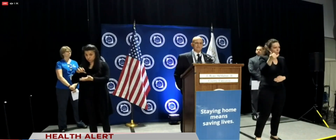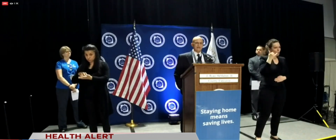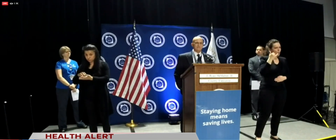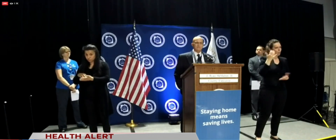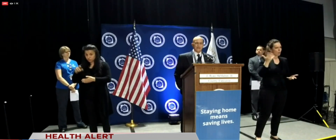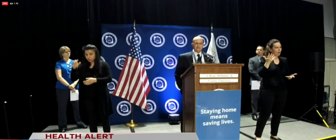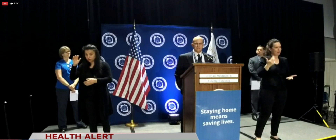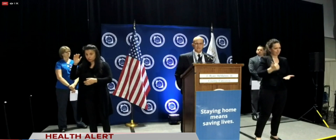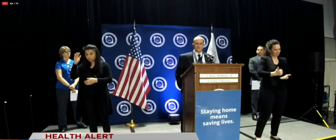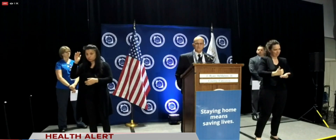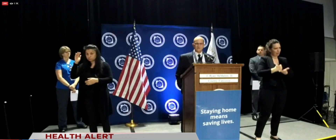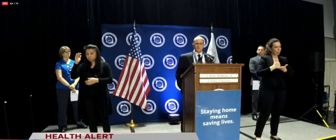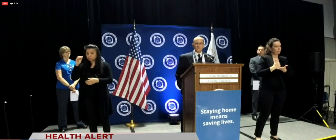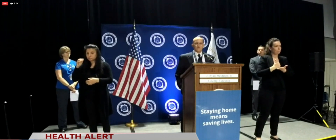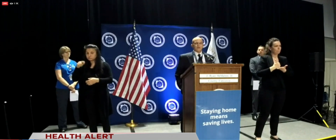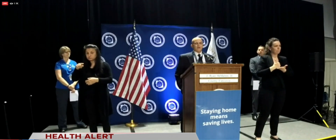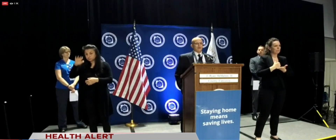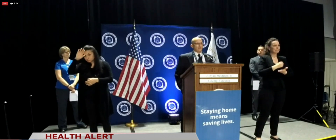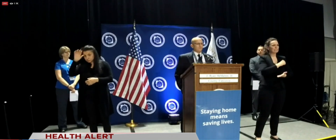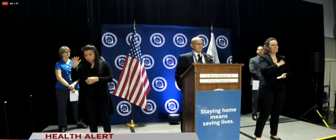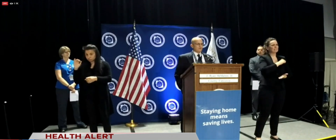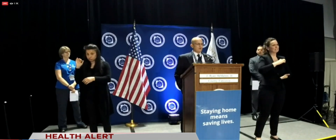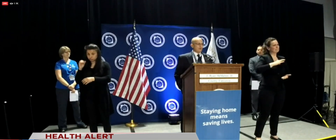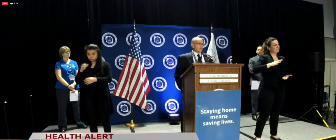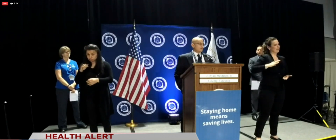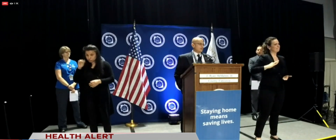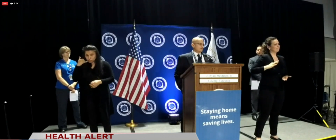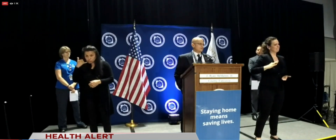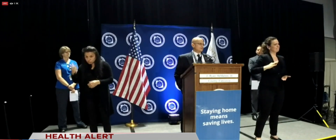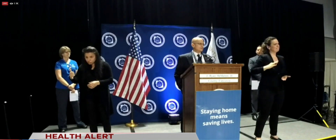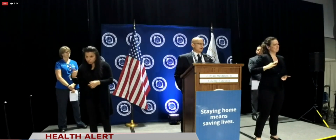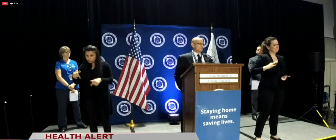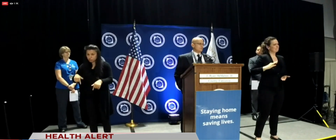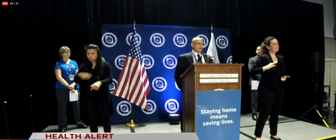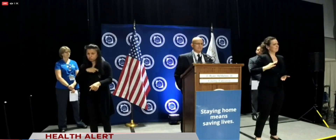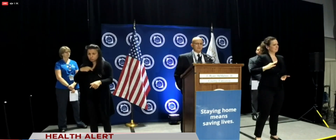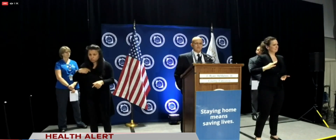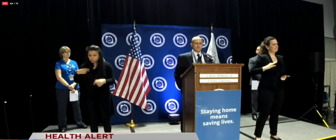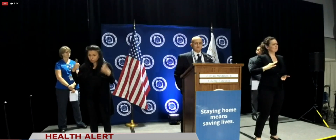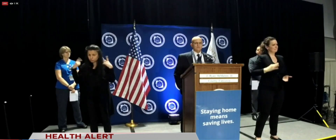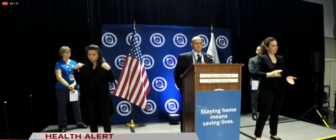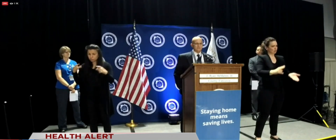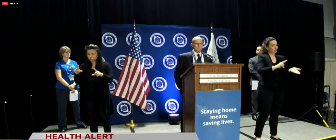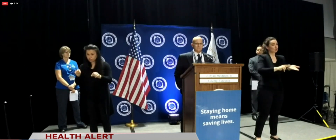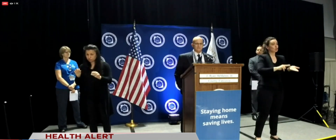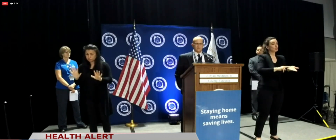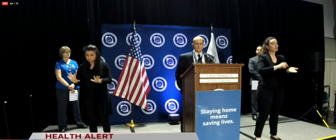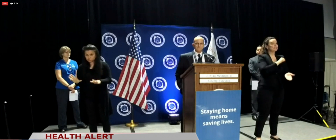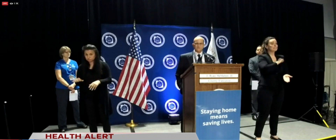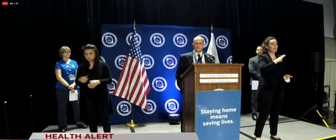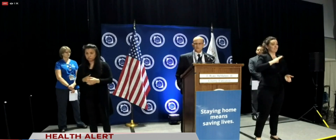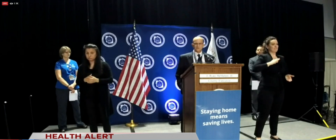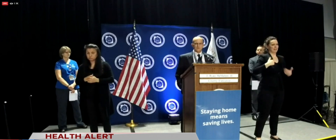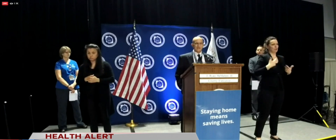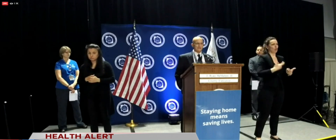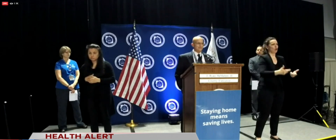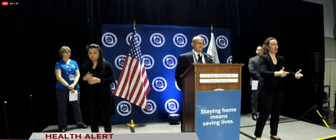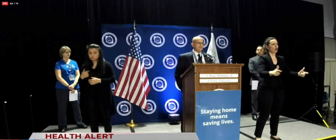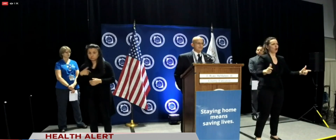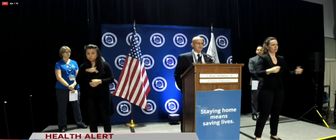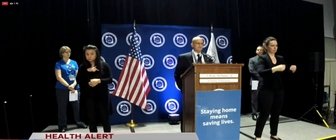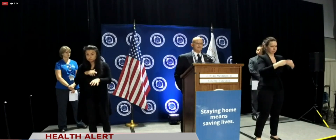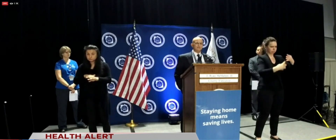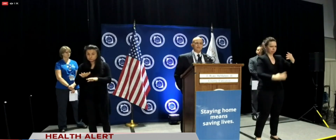need staff badly, and so the call out went to our nursing staff, and we have a large contingency of nurses that are going to be